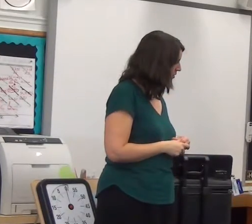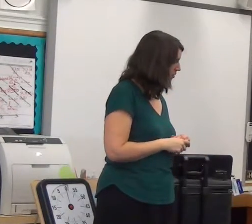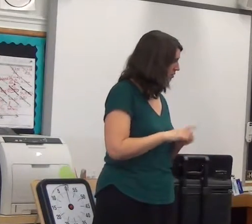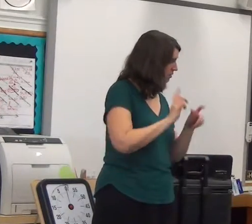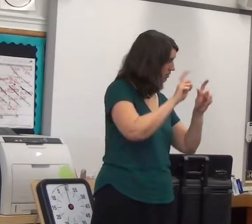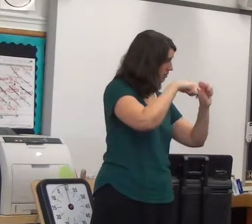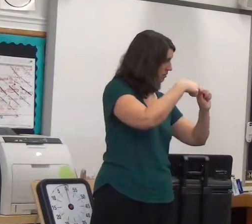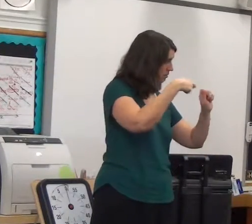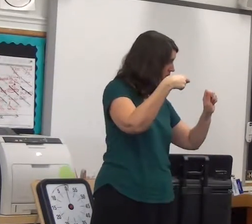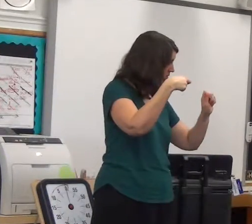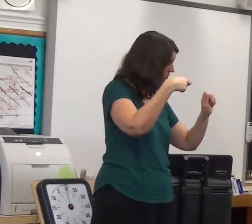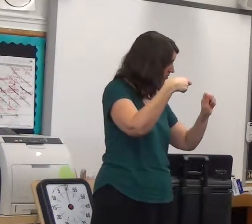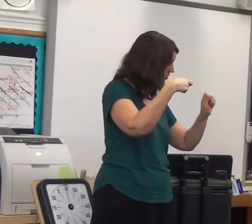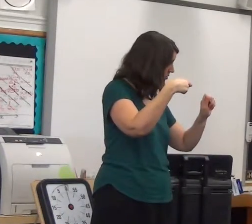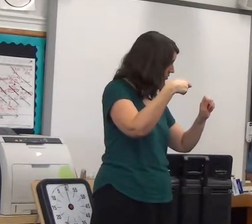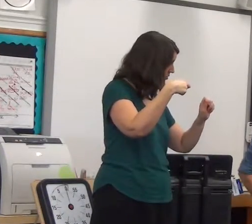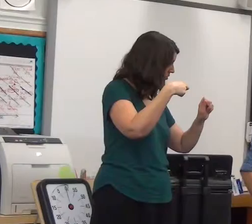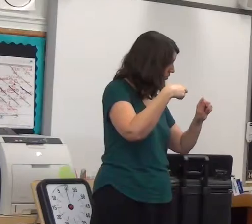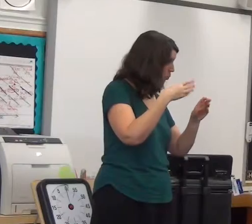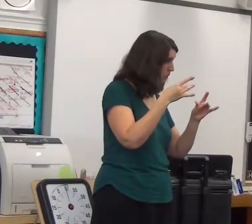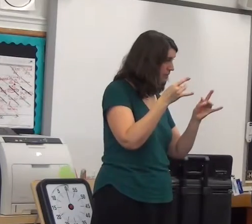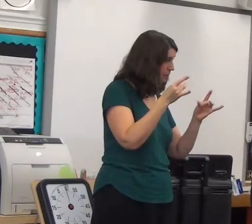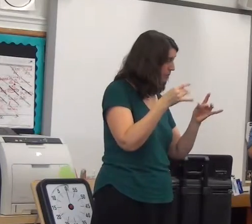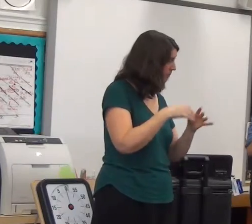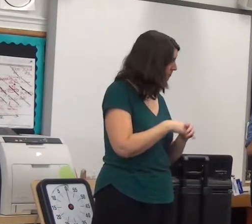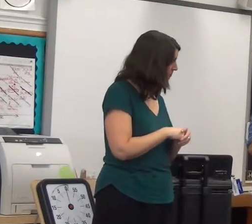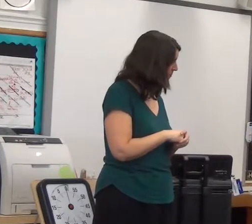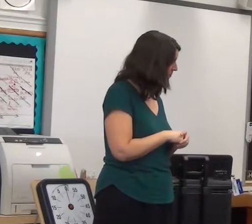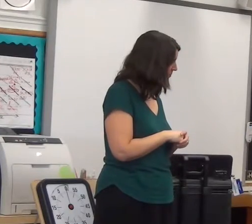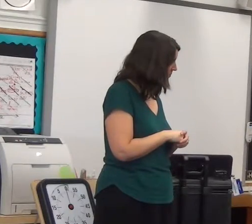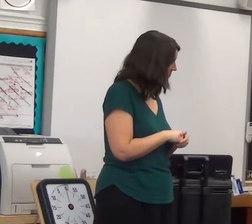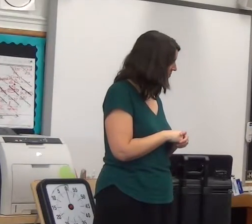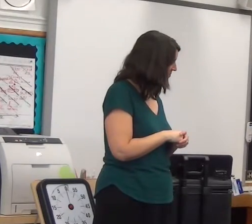knot tied in the napkin.